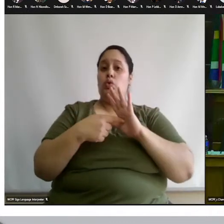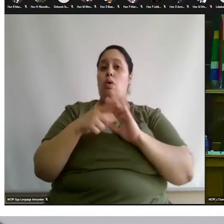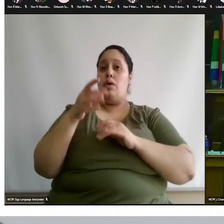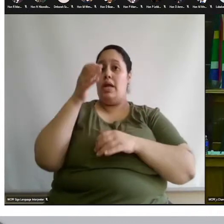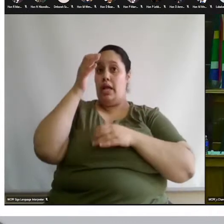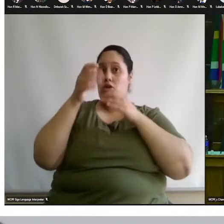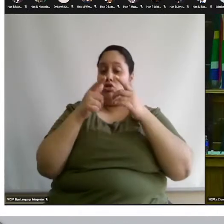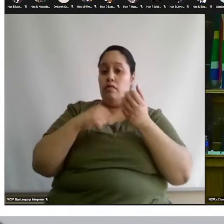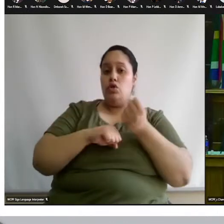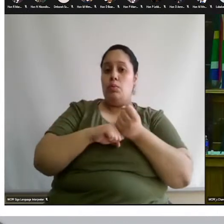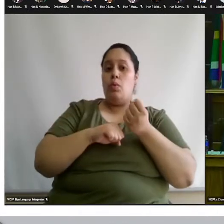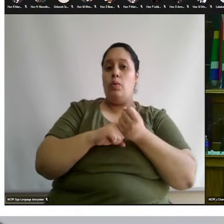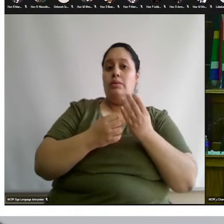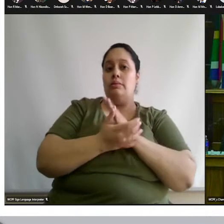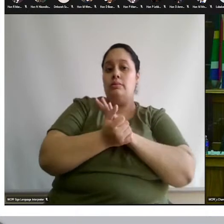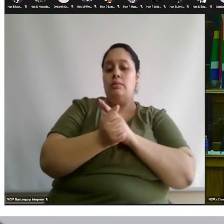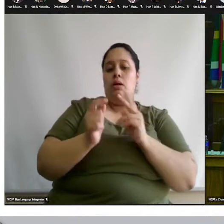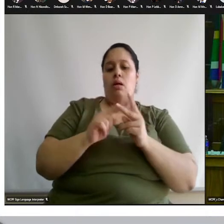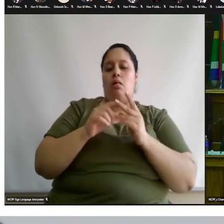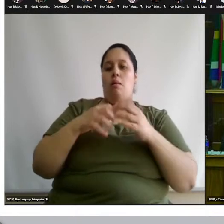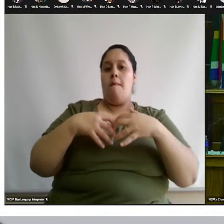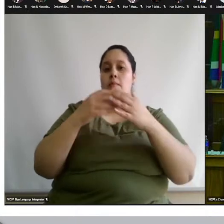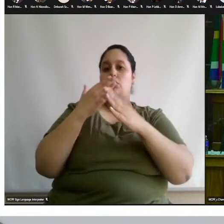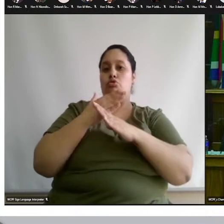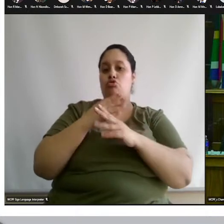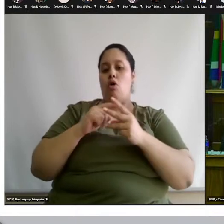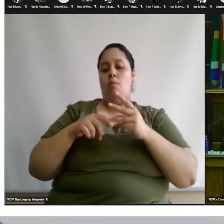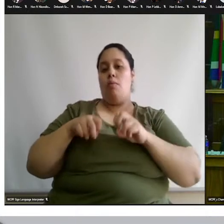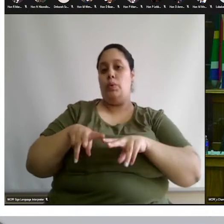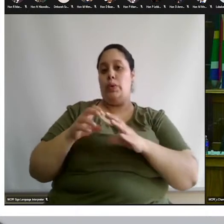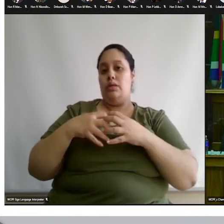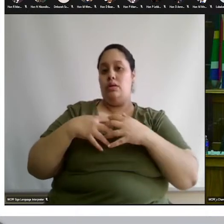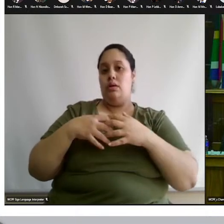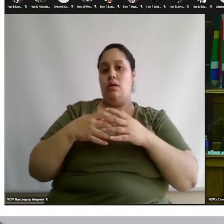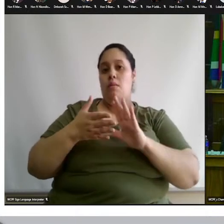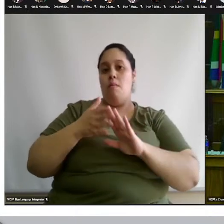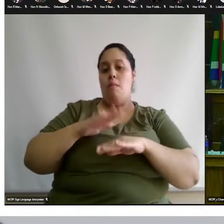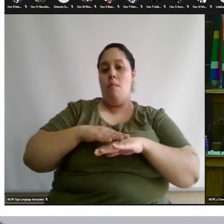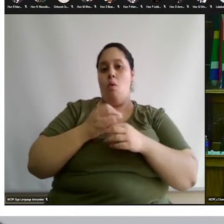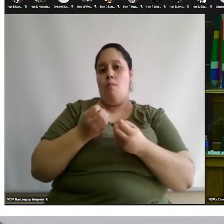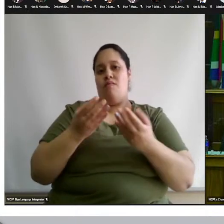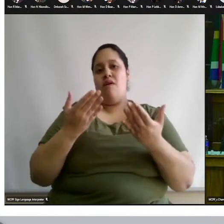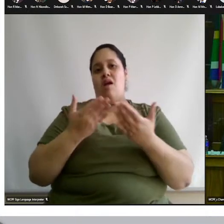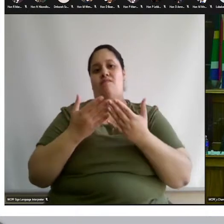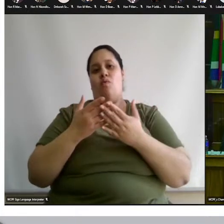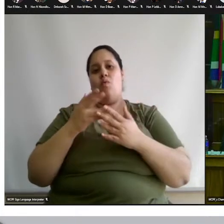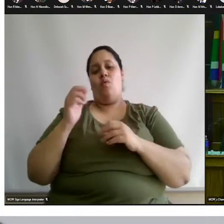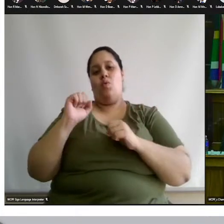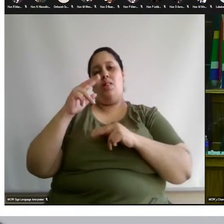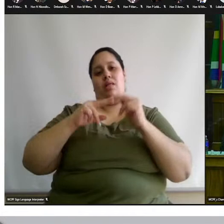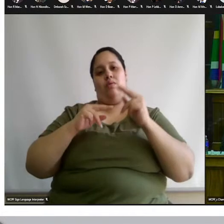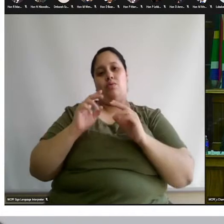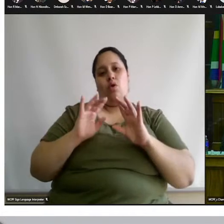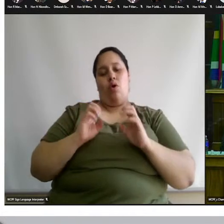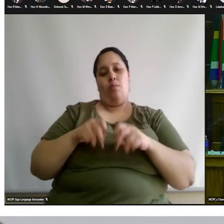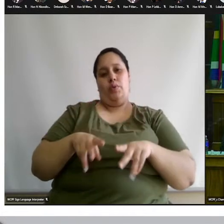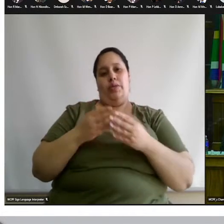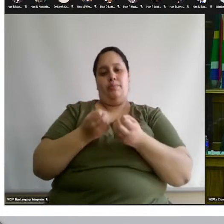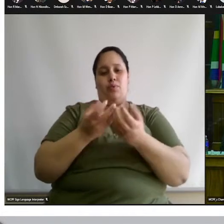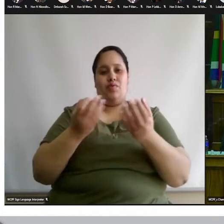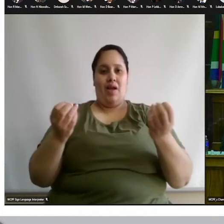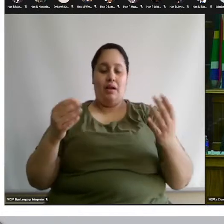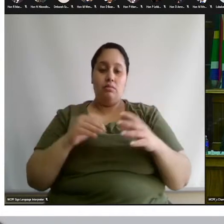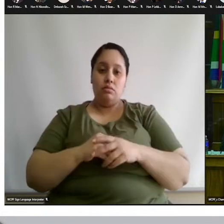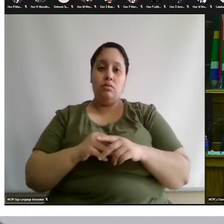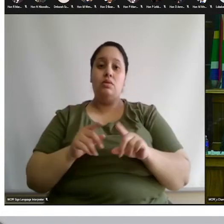supporting skills and development, and providing opportunities to entrepreneurs in our township. And this project is a great example of